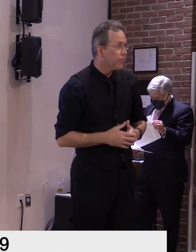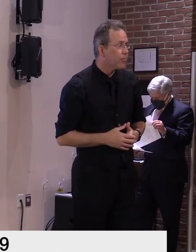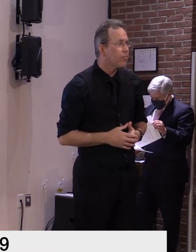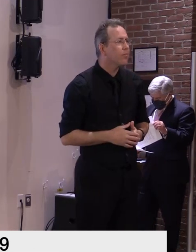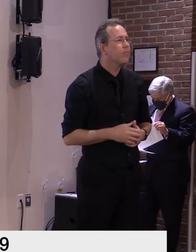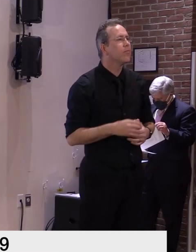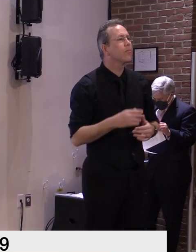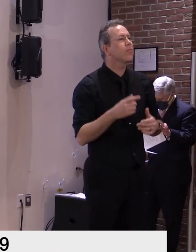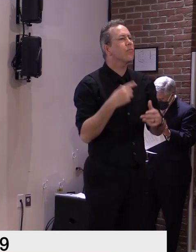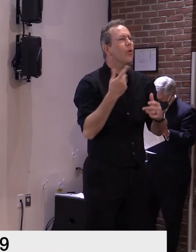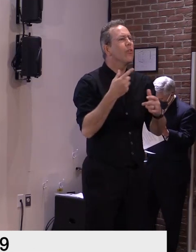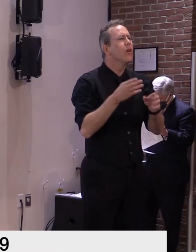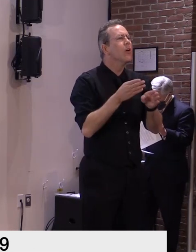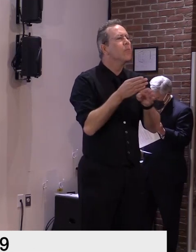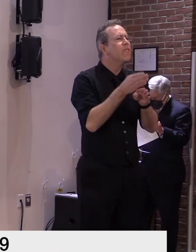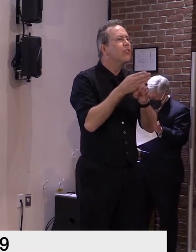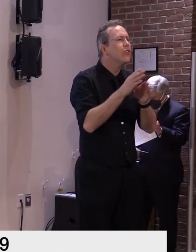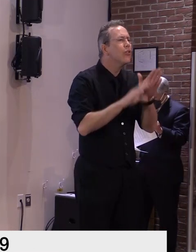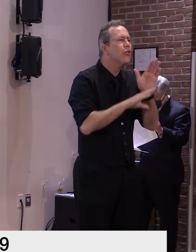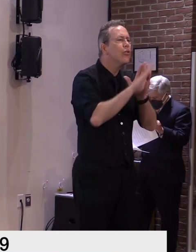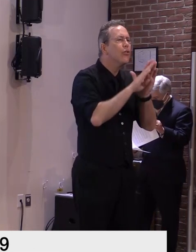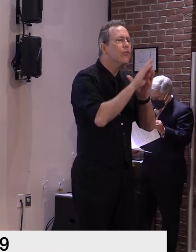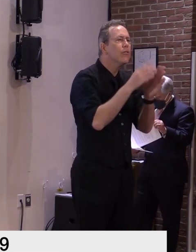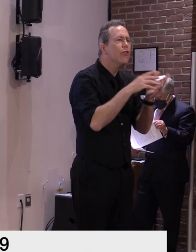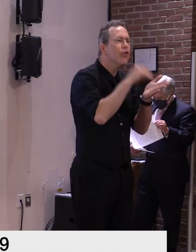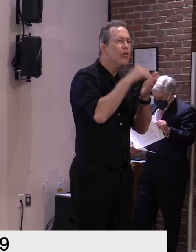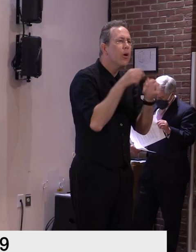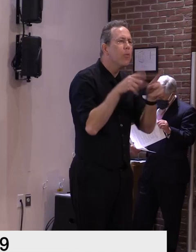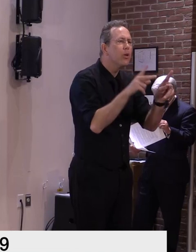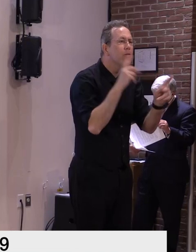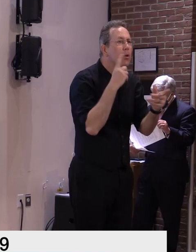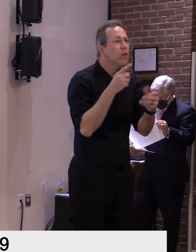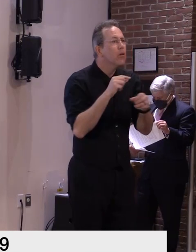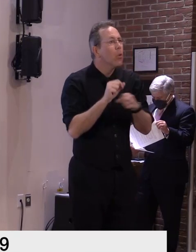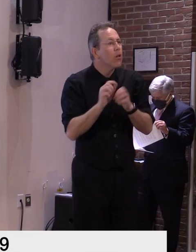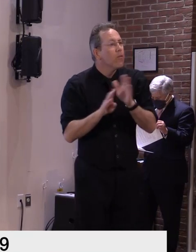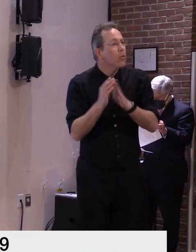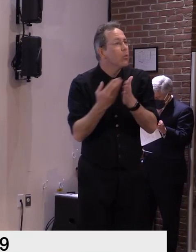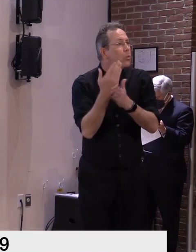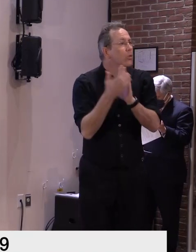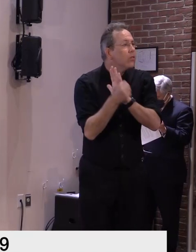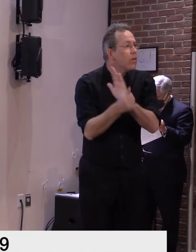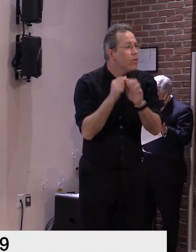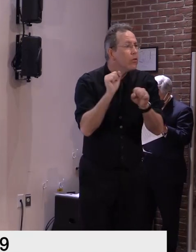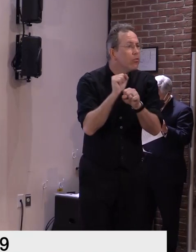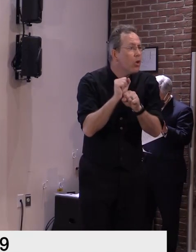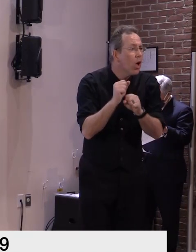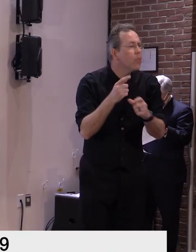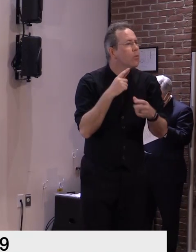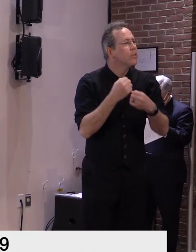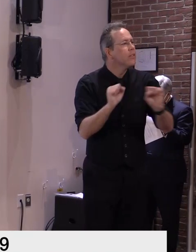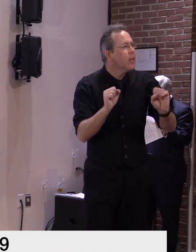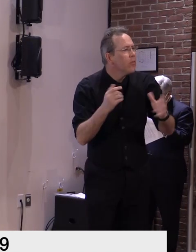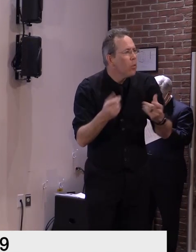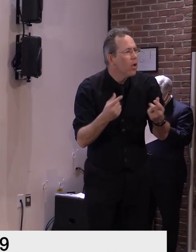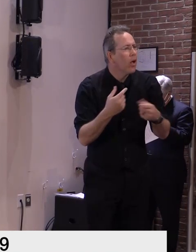opportunities for existing and new programs this summer, focused on safe and healthy operations, best practice activities, and ensuring